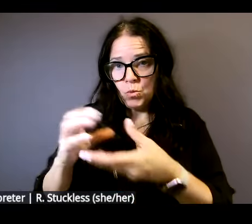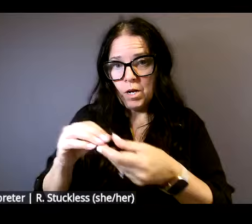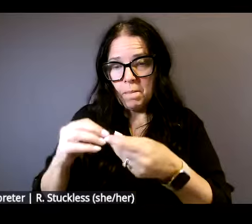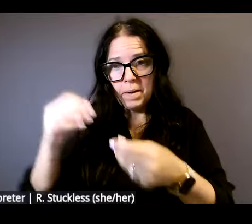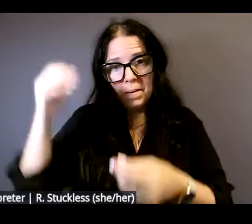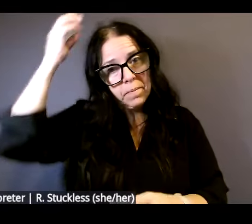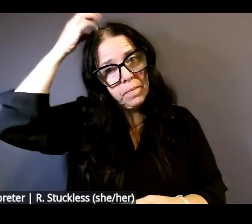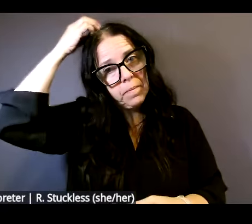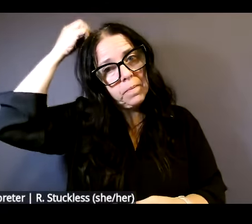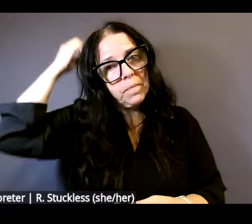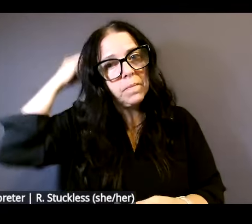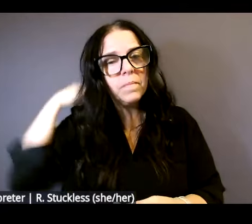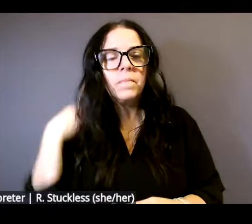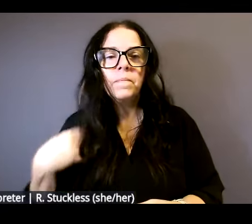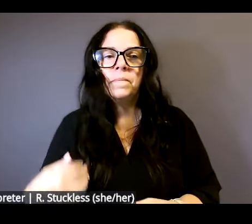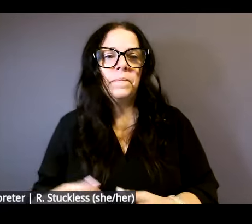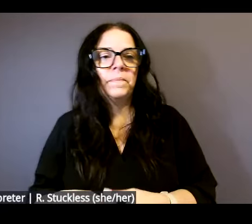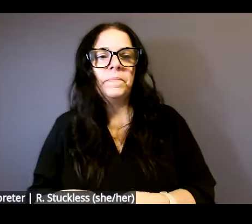Thank you. Mr. Dusser, thank you.